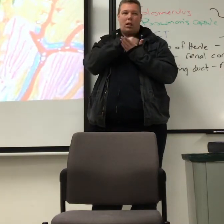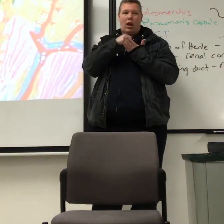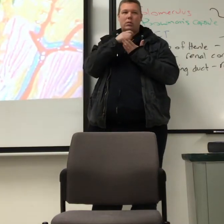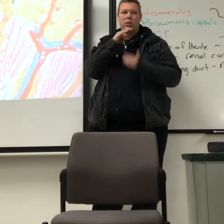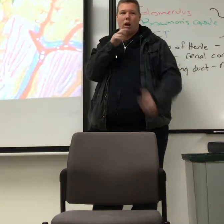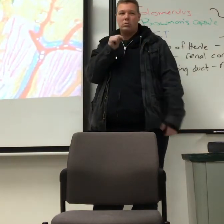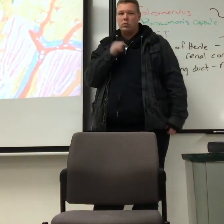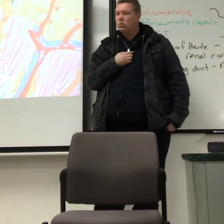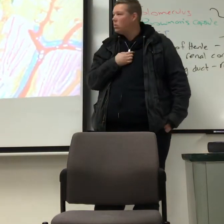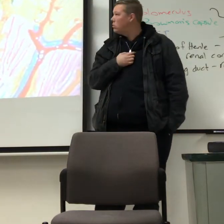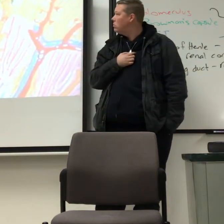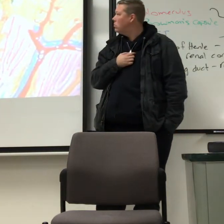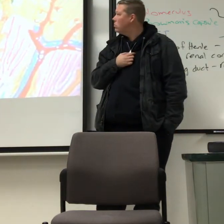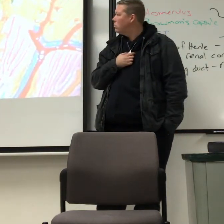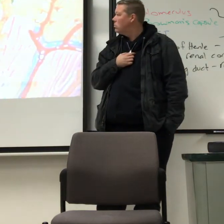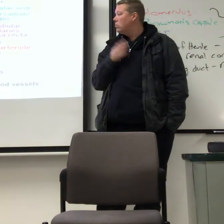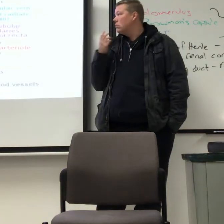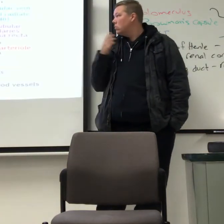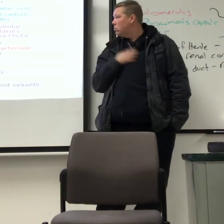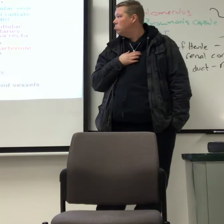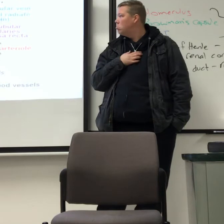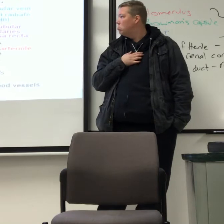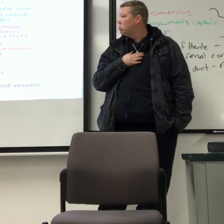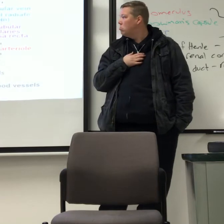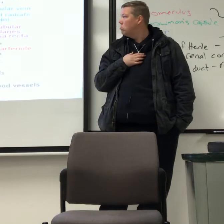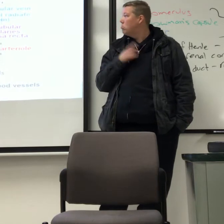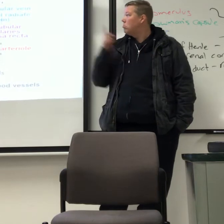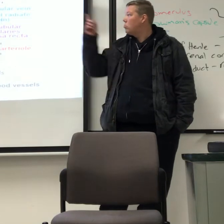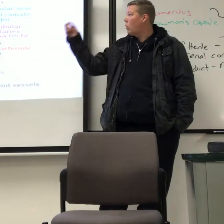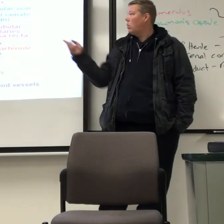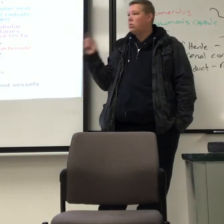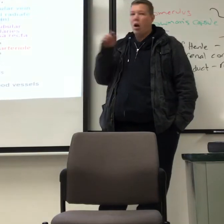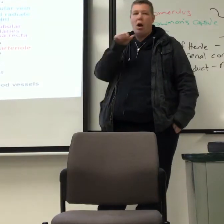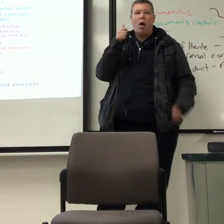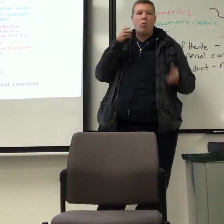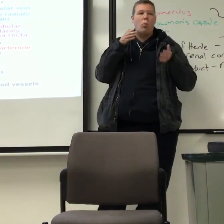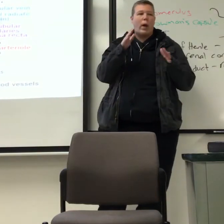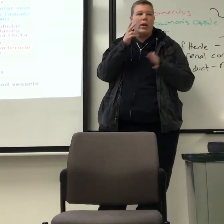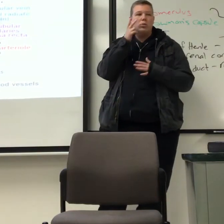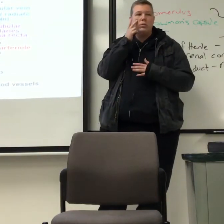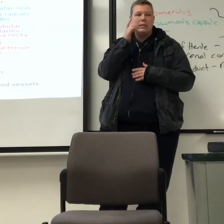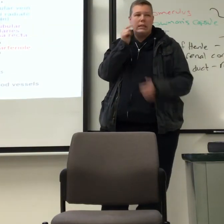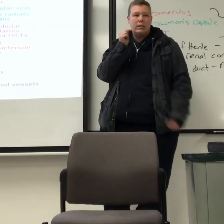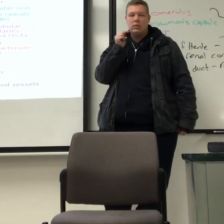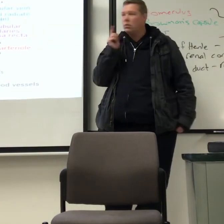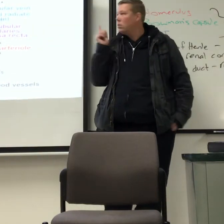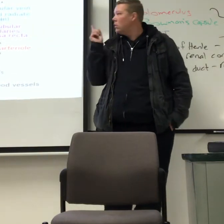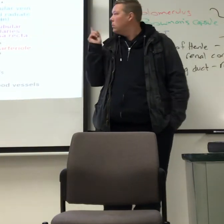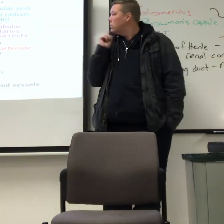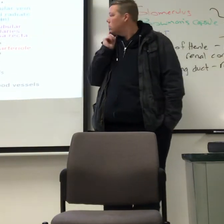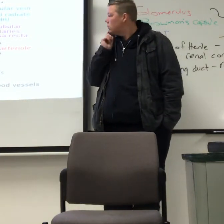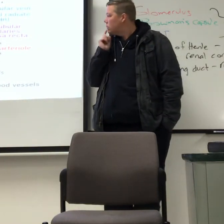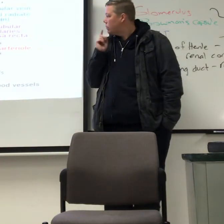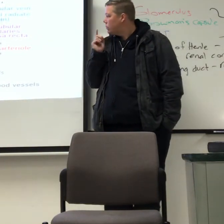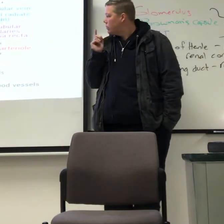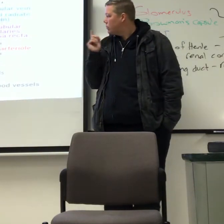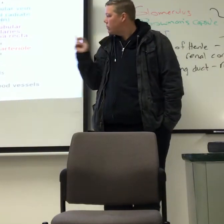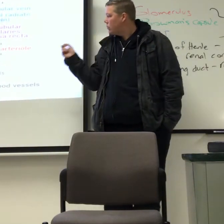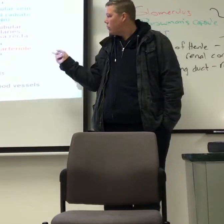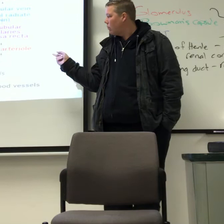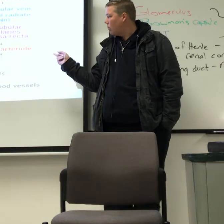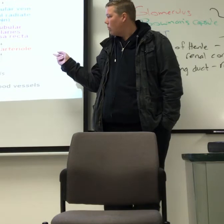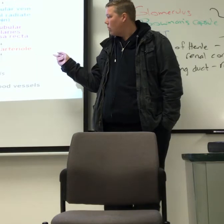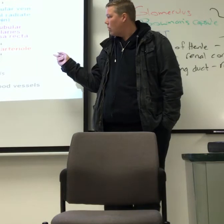there. So here's just an outline of all the blood supply. And I did kind of trace it all the way to the glomerulus, but I did